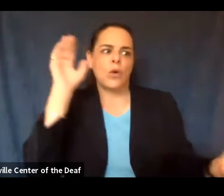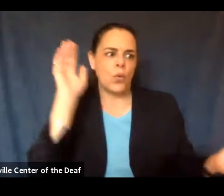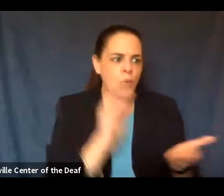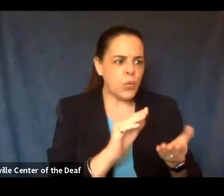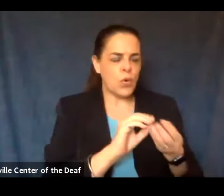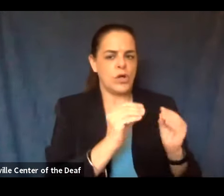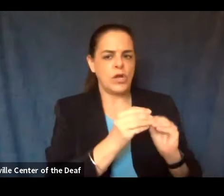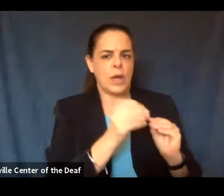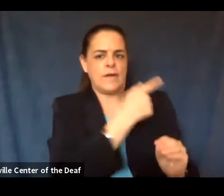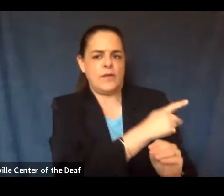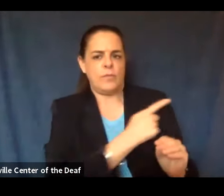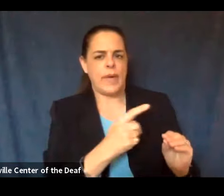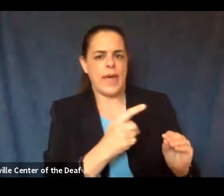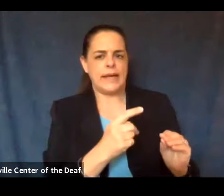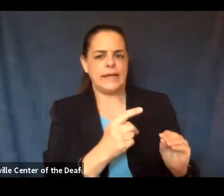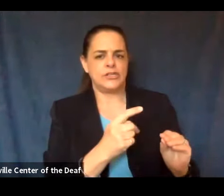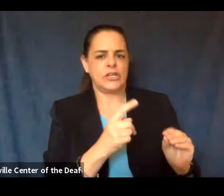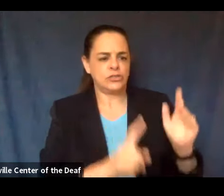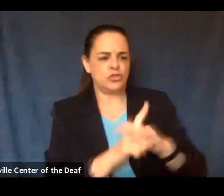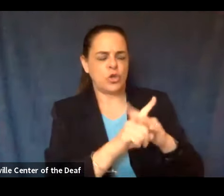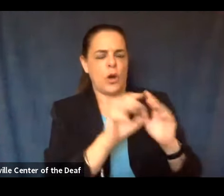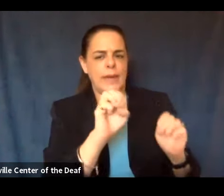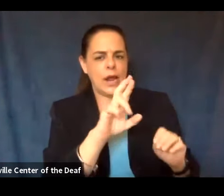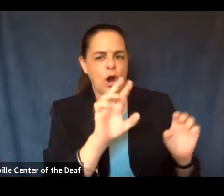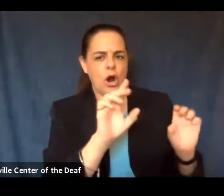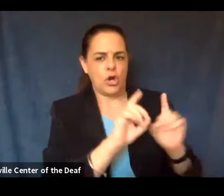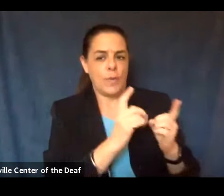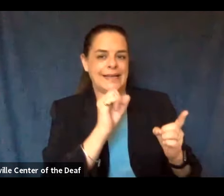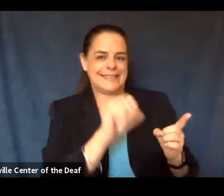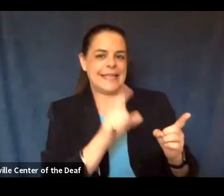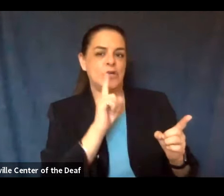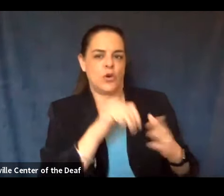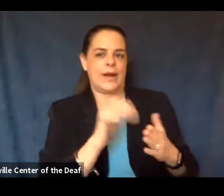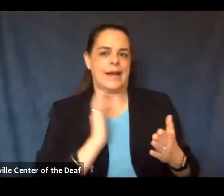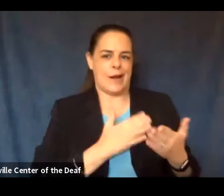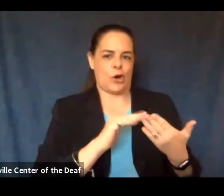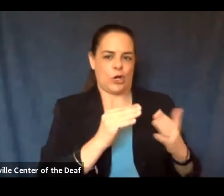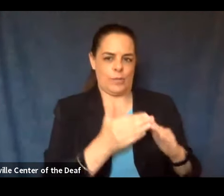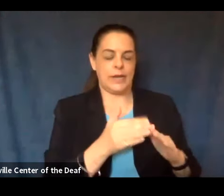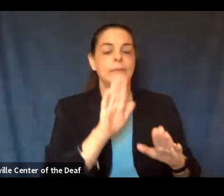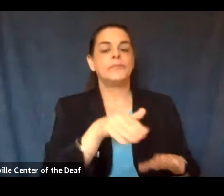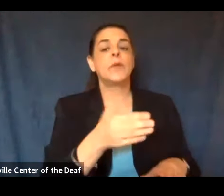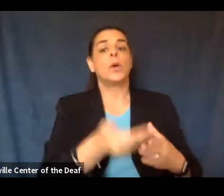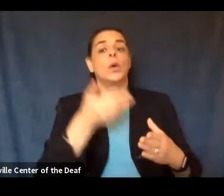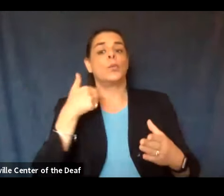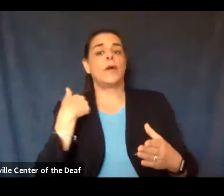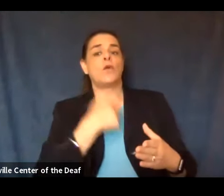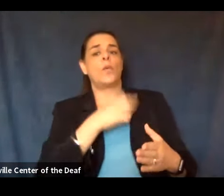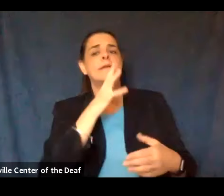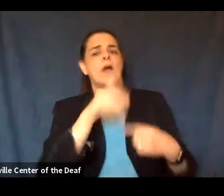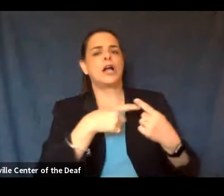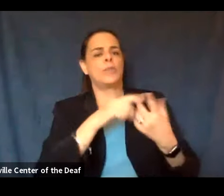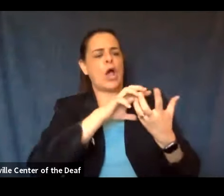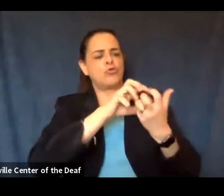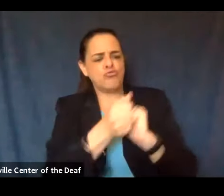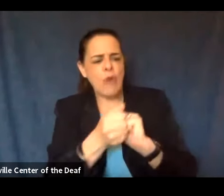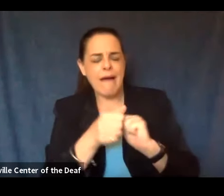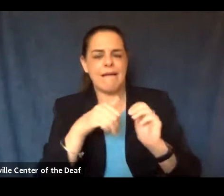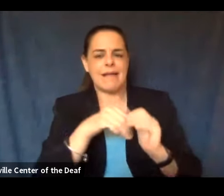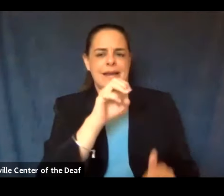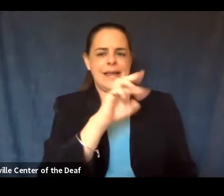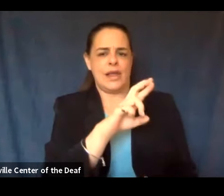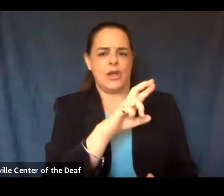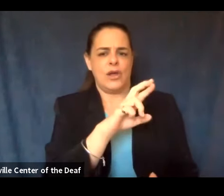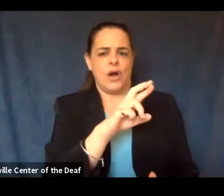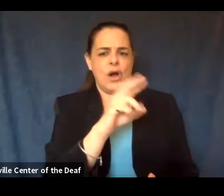of patients presenting to emergency departments. Is this true in our community? Previously, we've spoken about overcrowding in emergency rooms